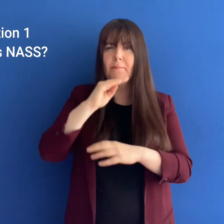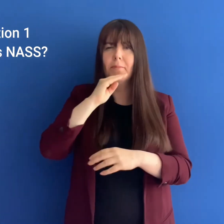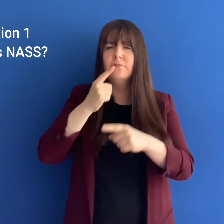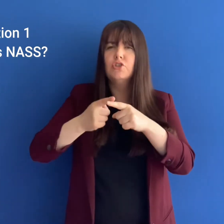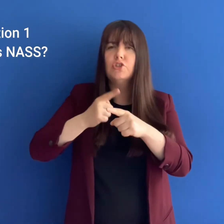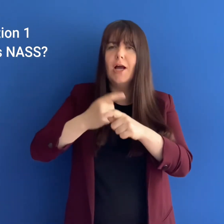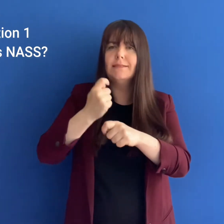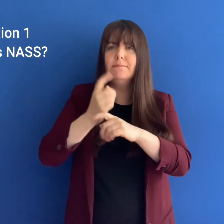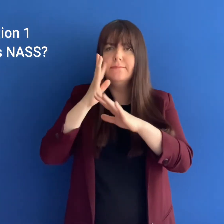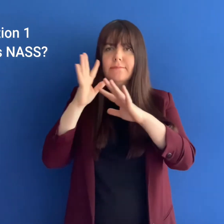care,